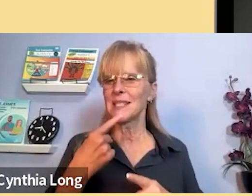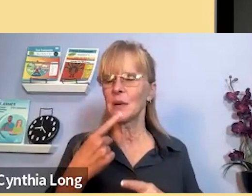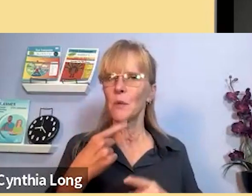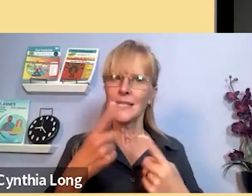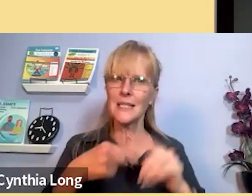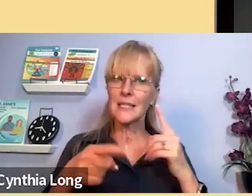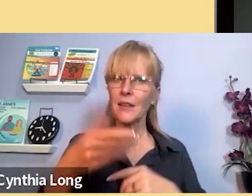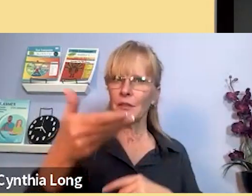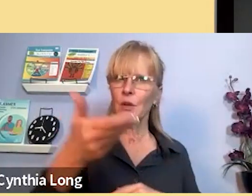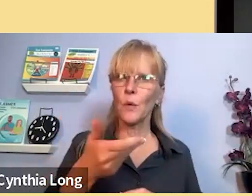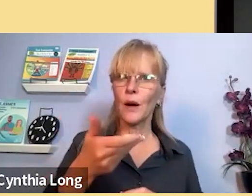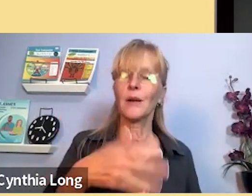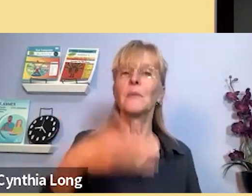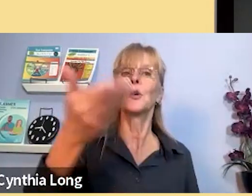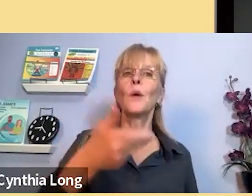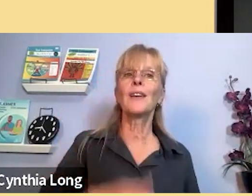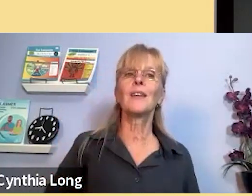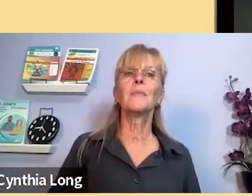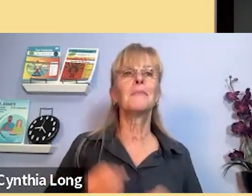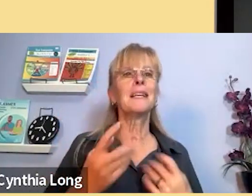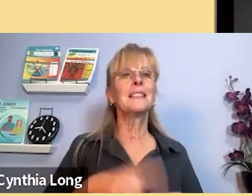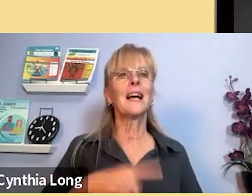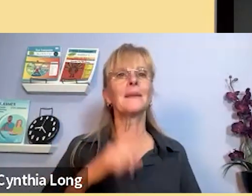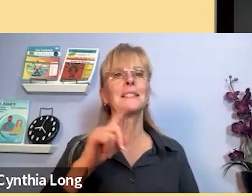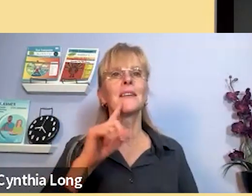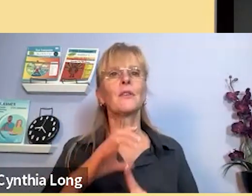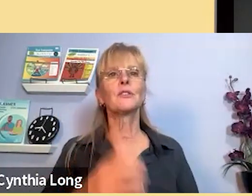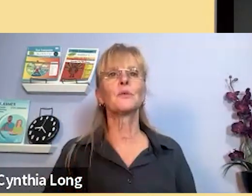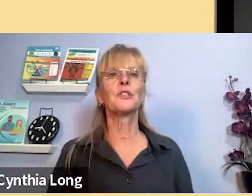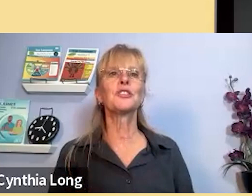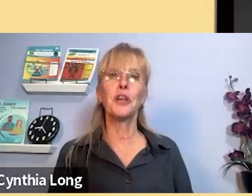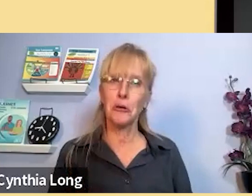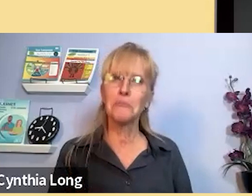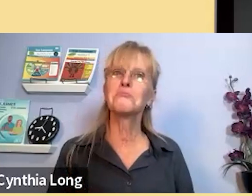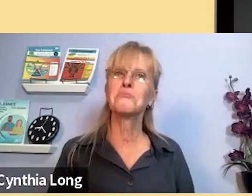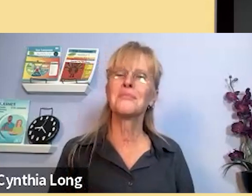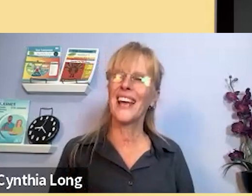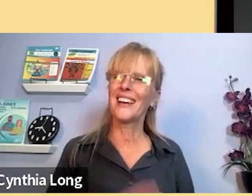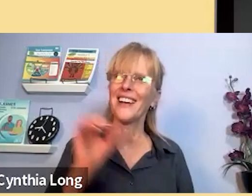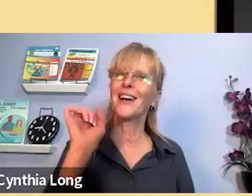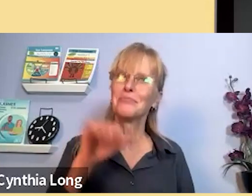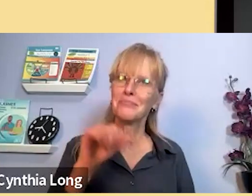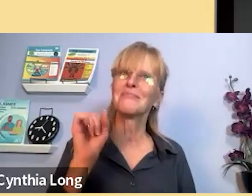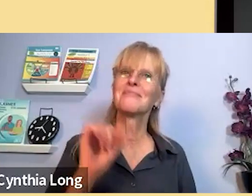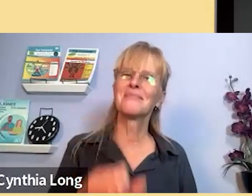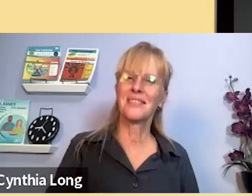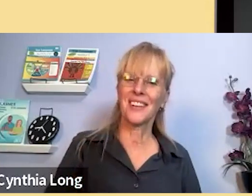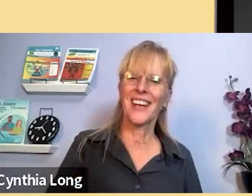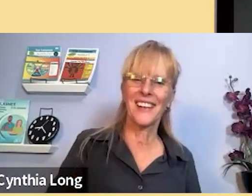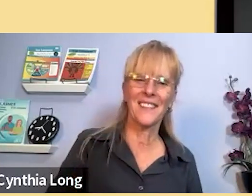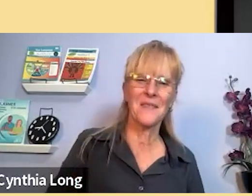welcome. Someone said, what's the sign for you're welcome? You're welcome. Many times, deaf culture, we just go head nod.